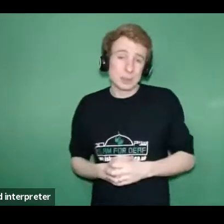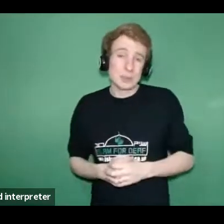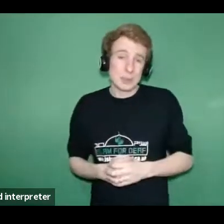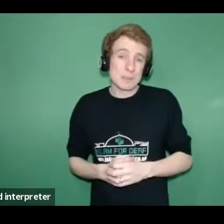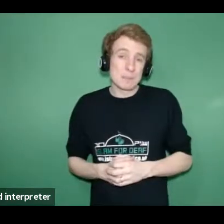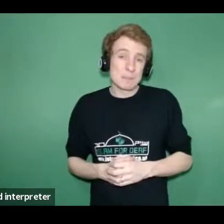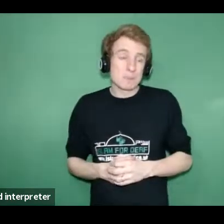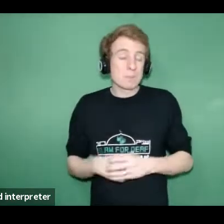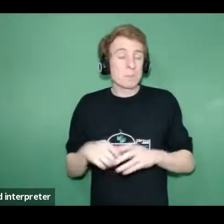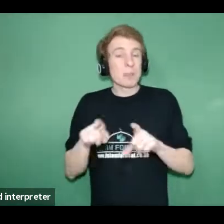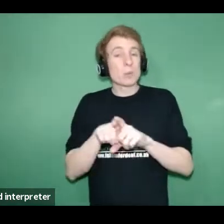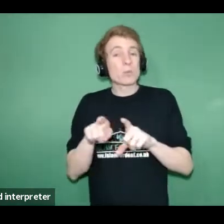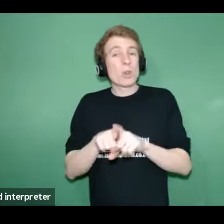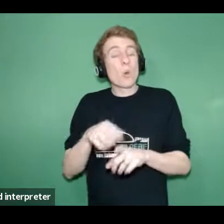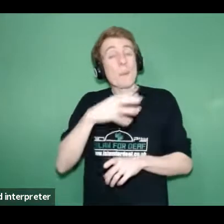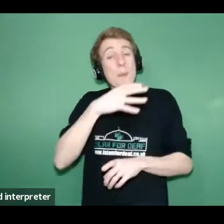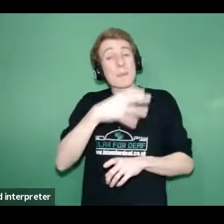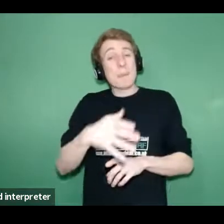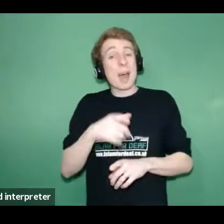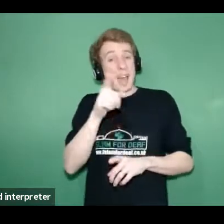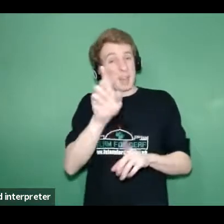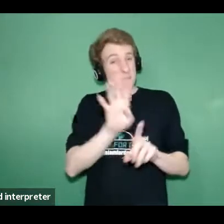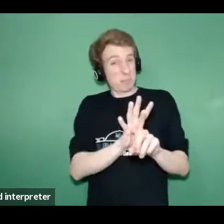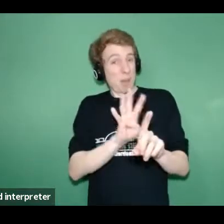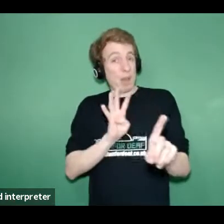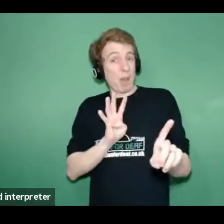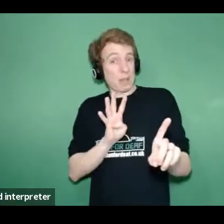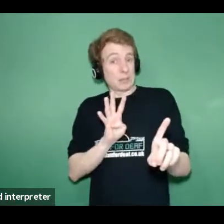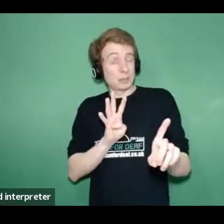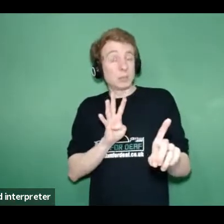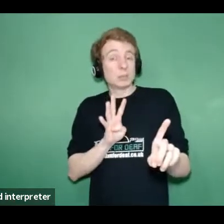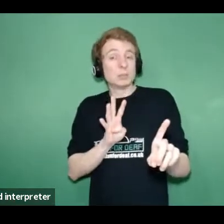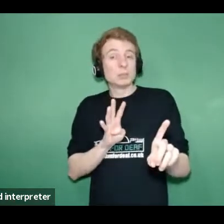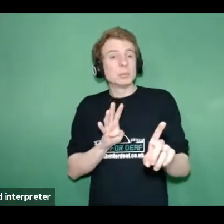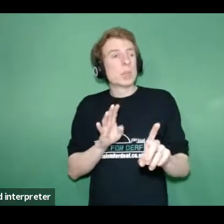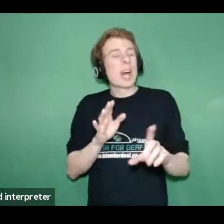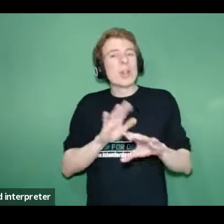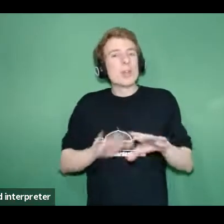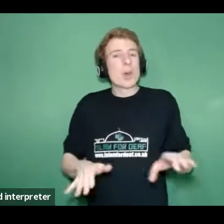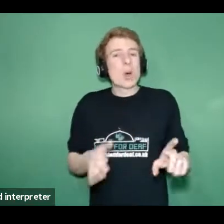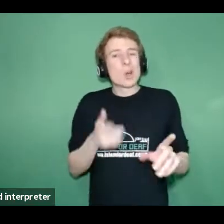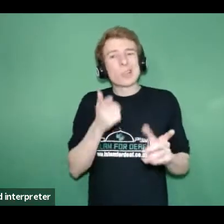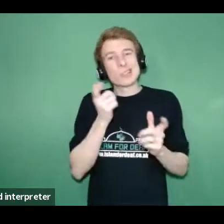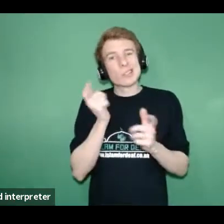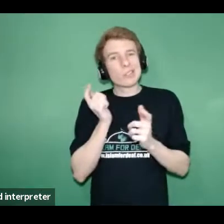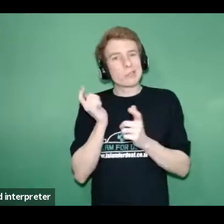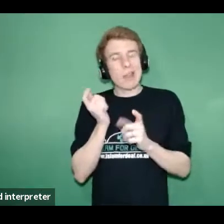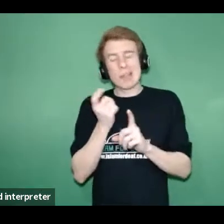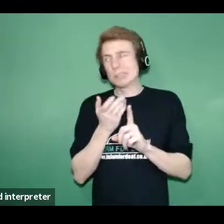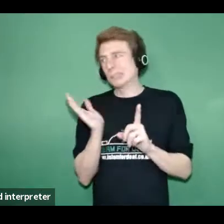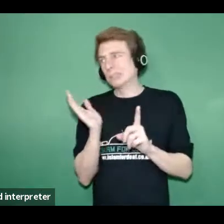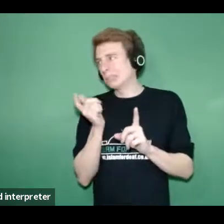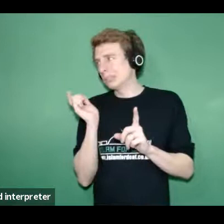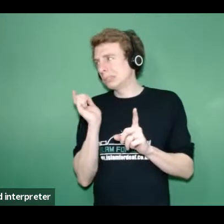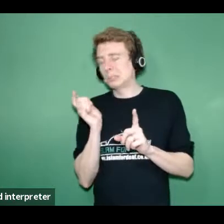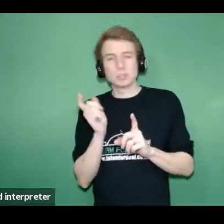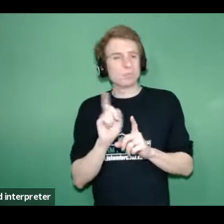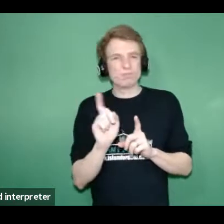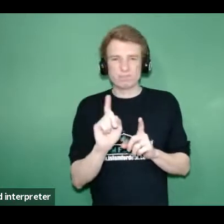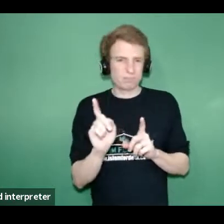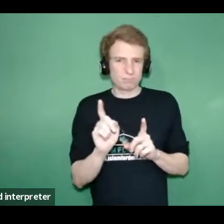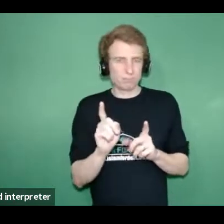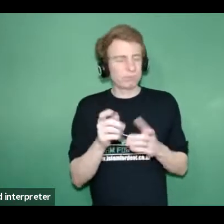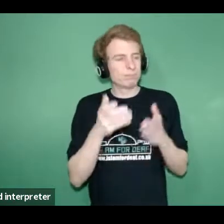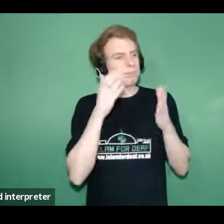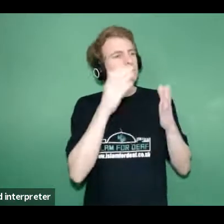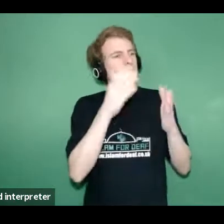get distracted during the prayer. Rather, they should be focused and they should listen attentively to the recitation of the